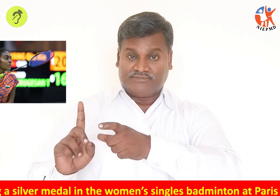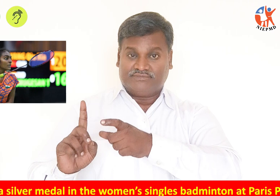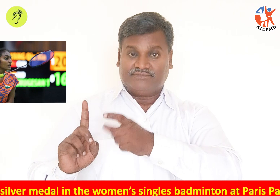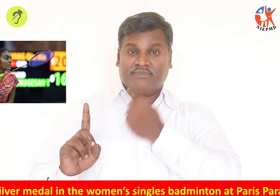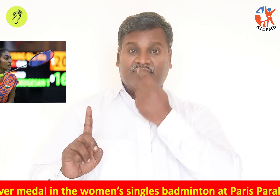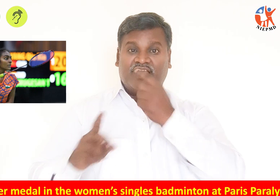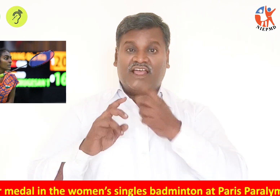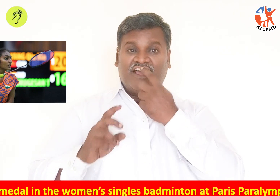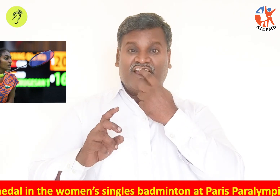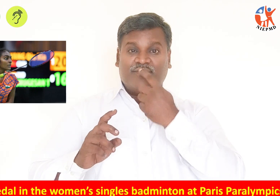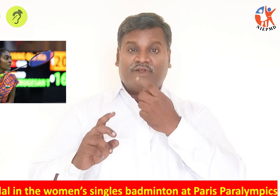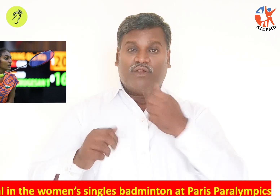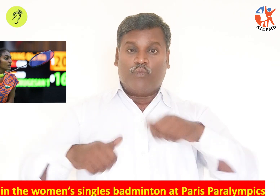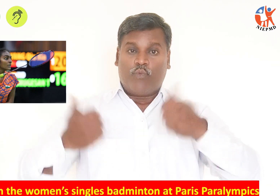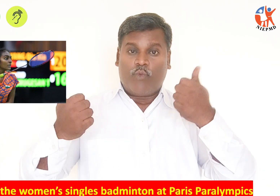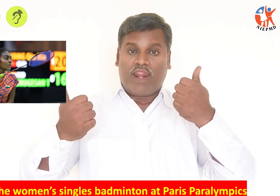badminton at paris paralympics